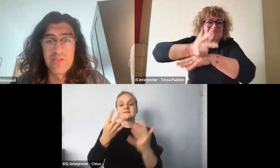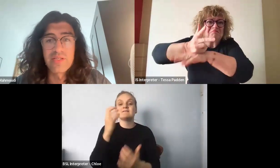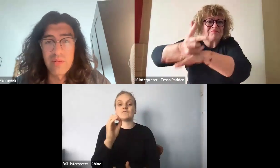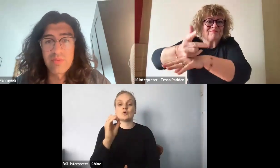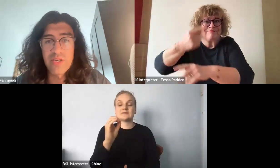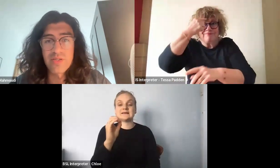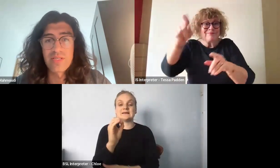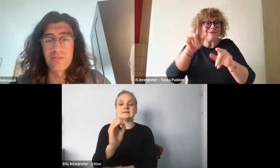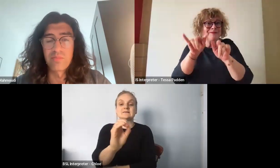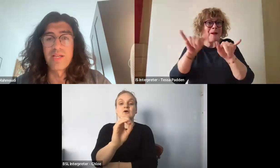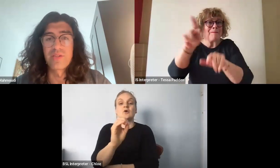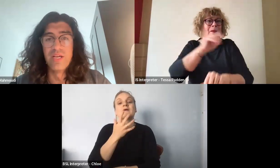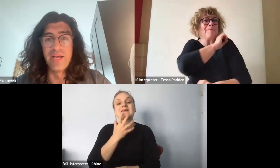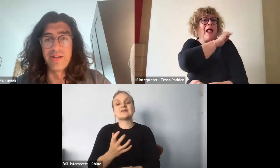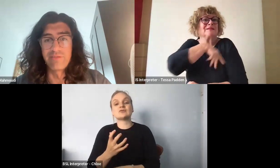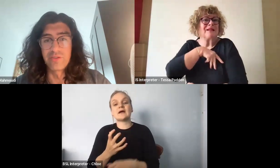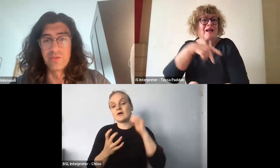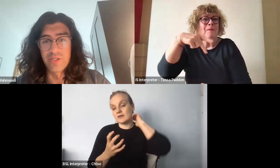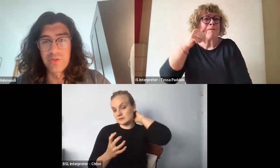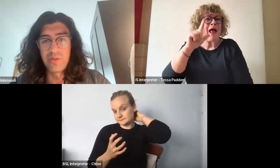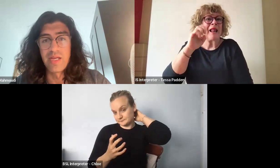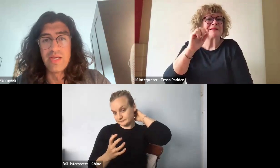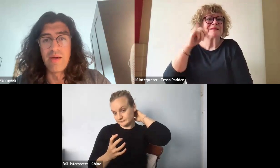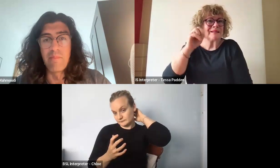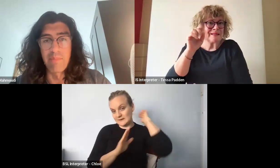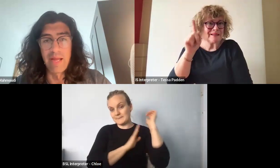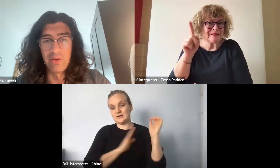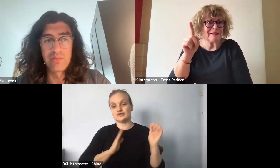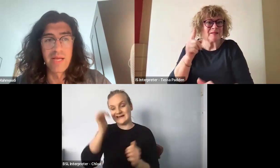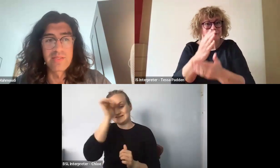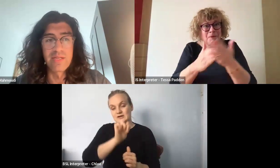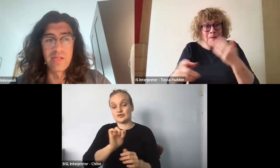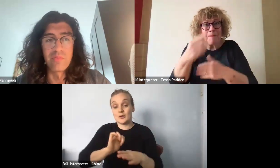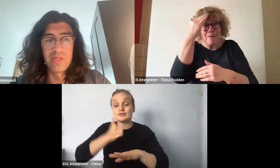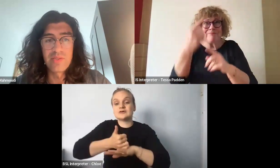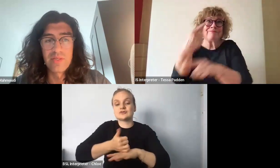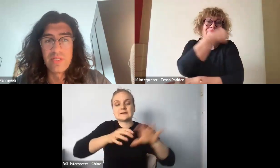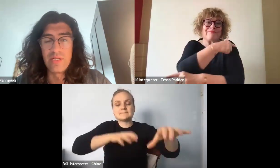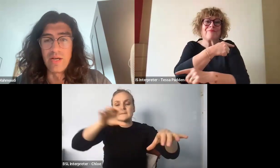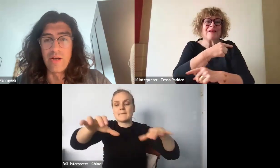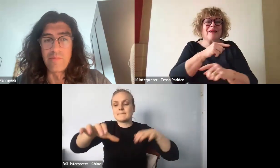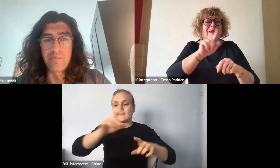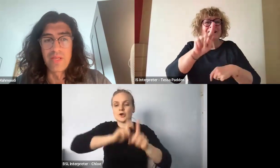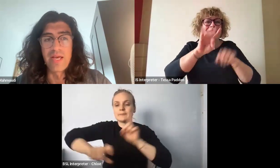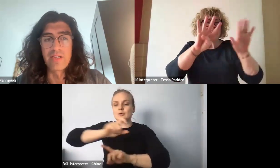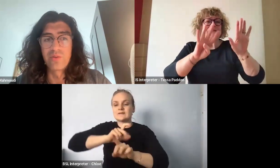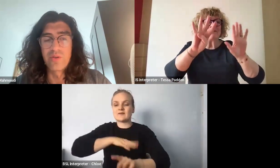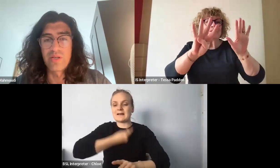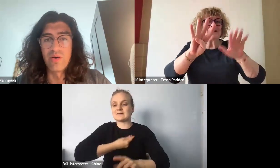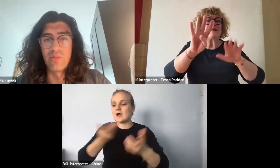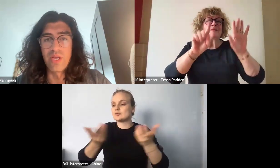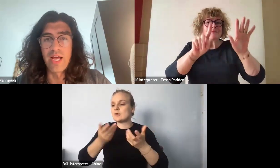military intelligence operations that took place in an effort to originally map out Palestinian communities. And